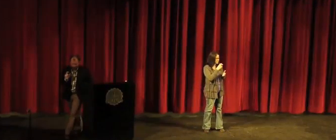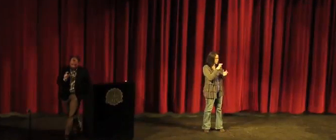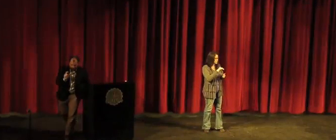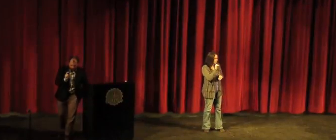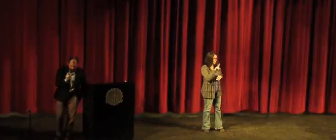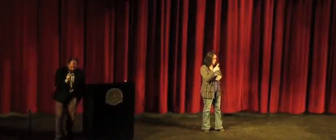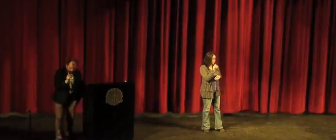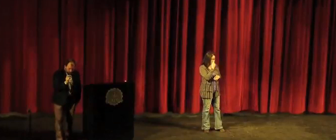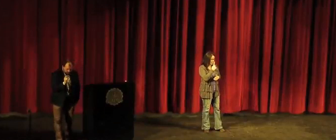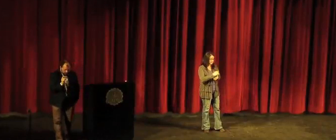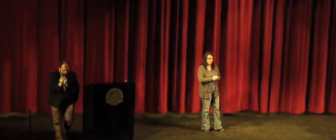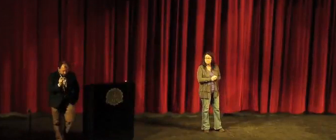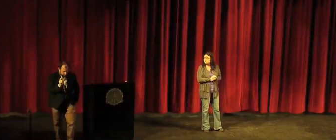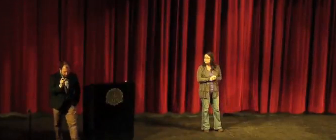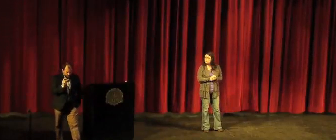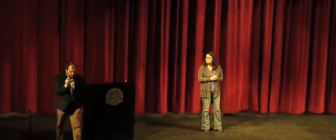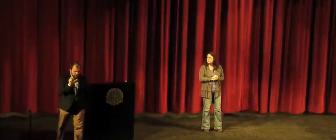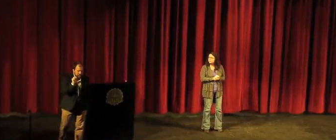get.